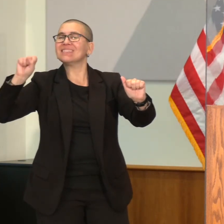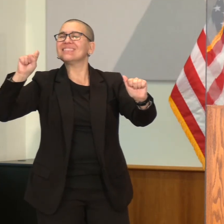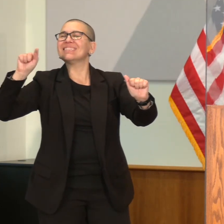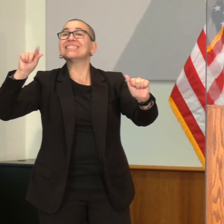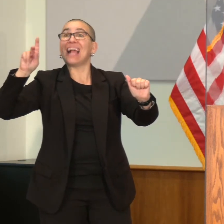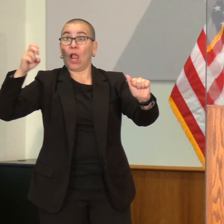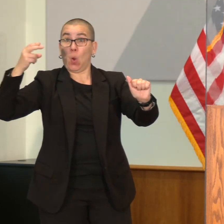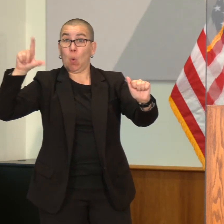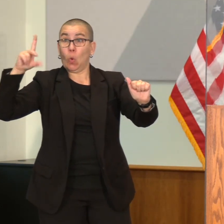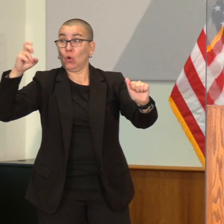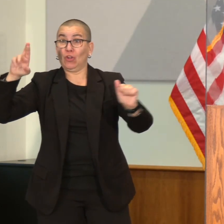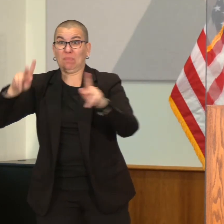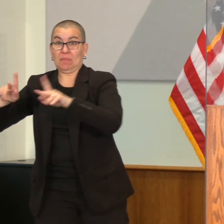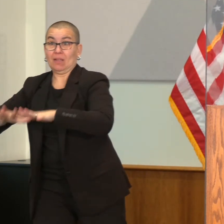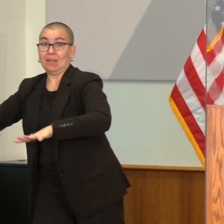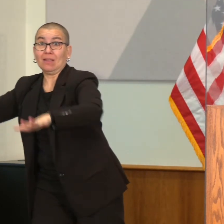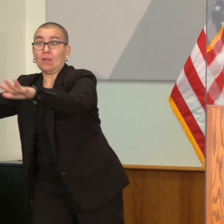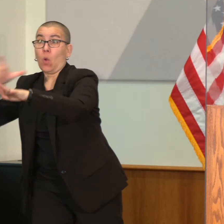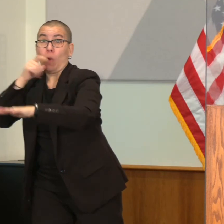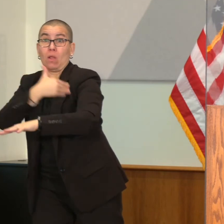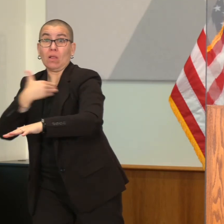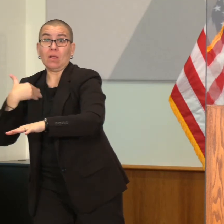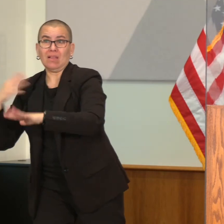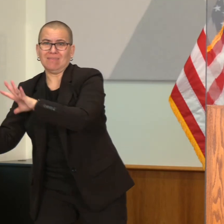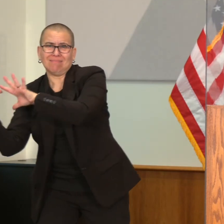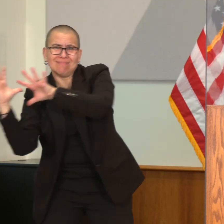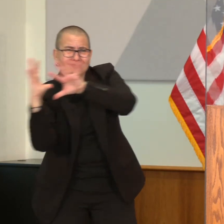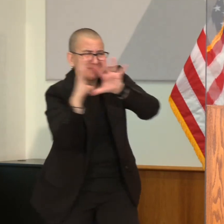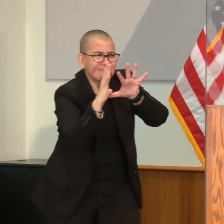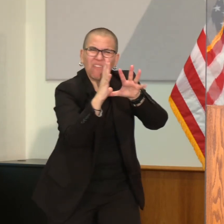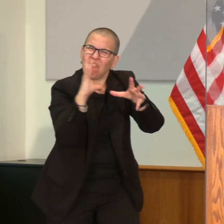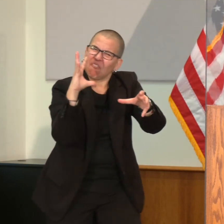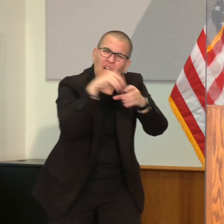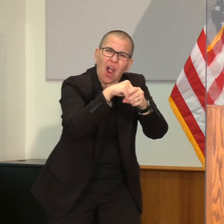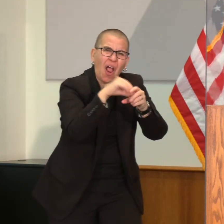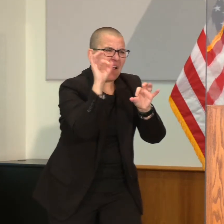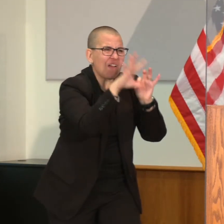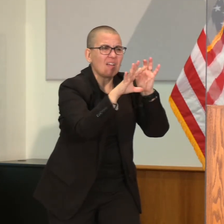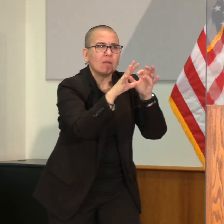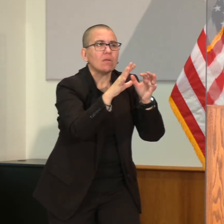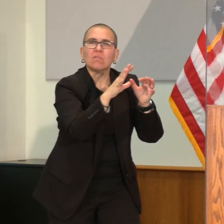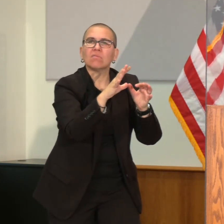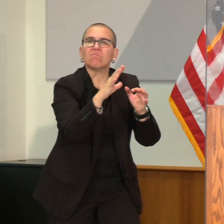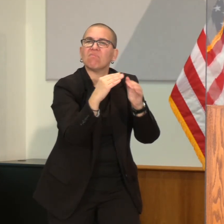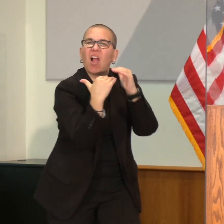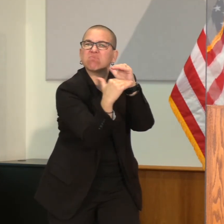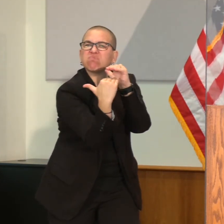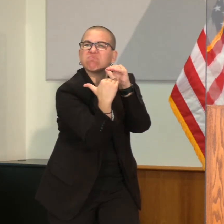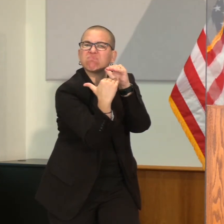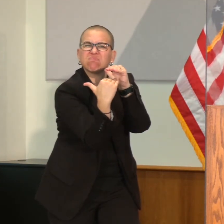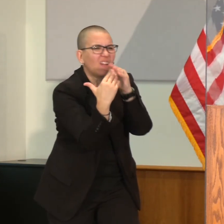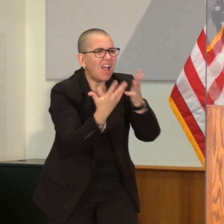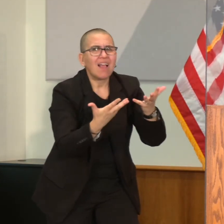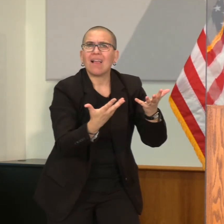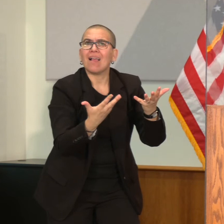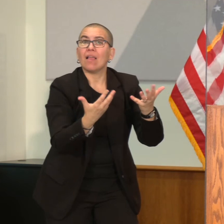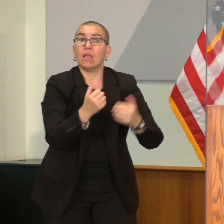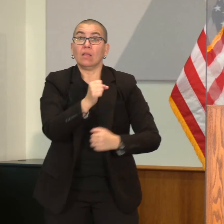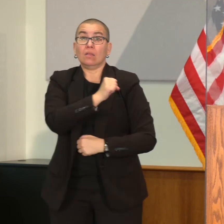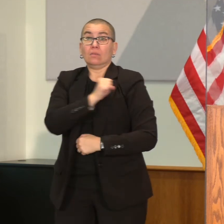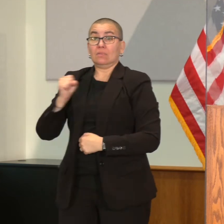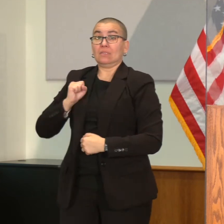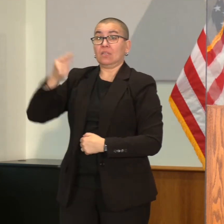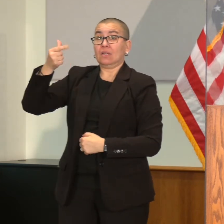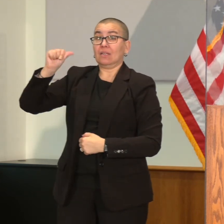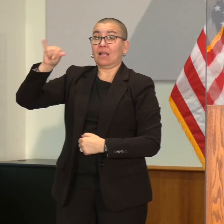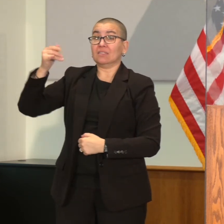of color, to be a part of that discussion. And finally, while Senator Gazelka has committed to letting the committee